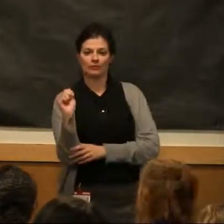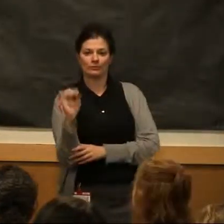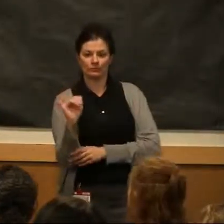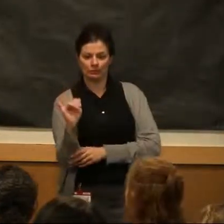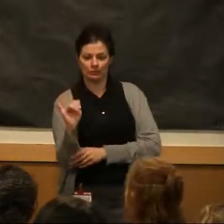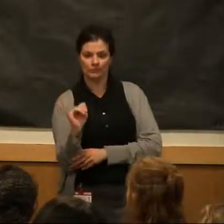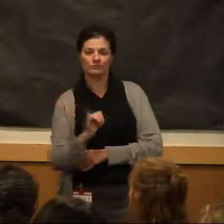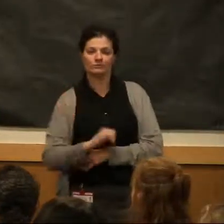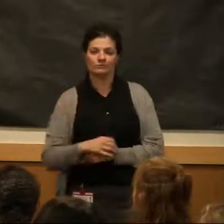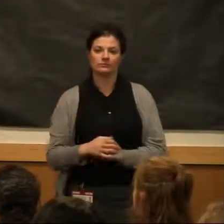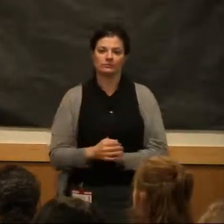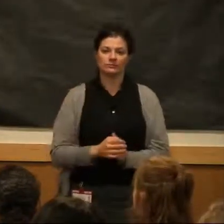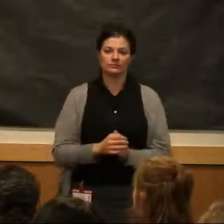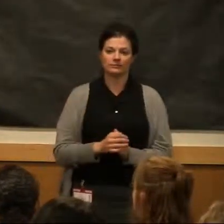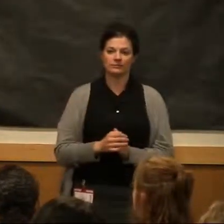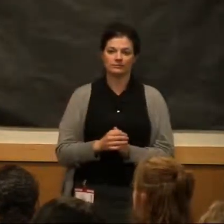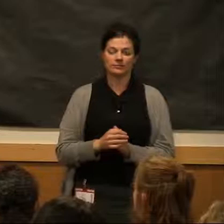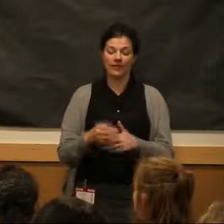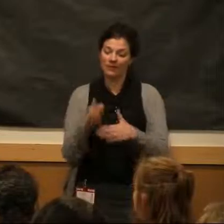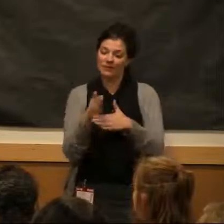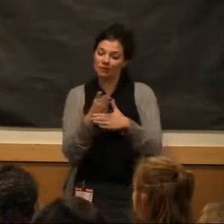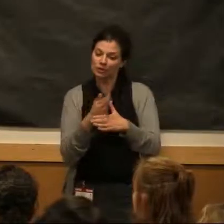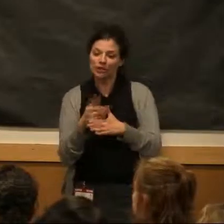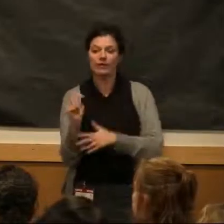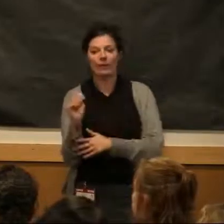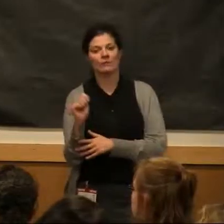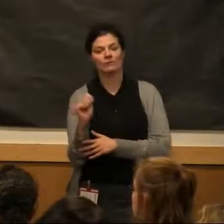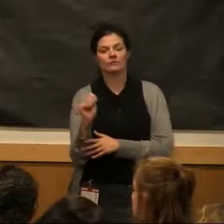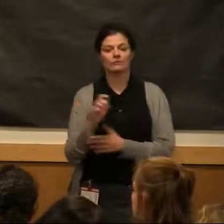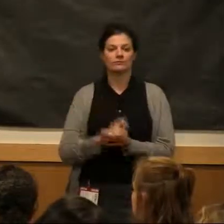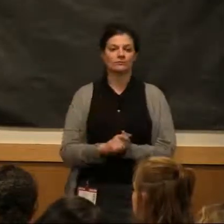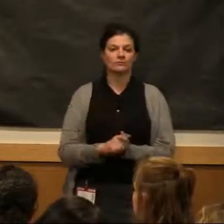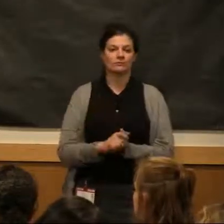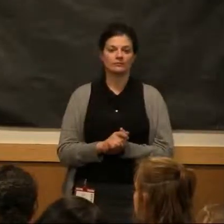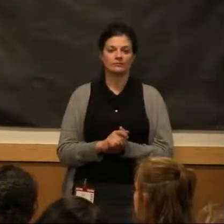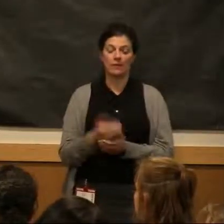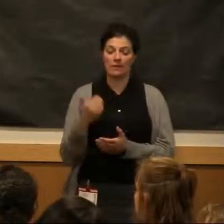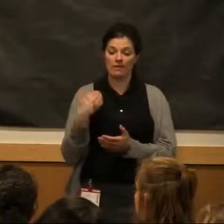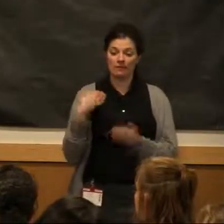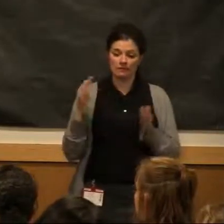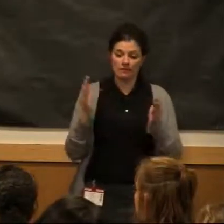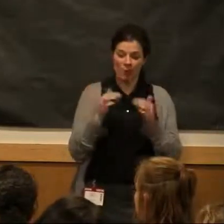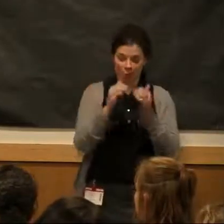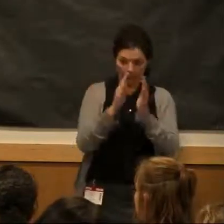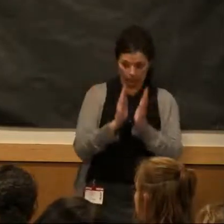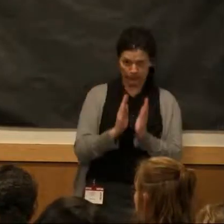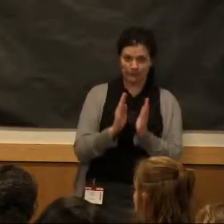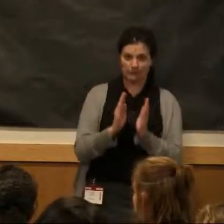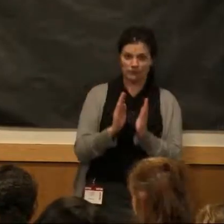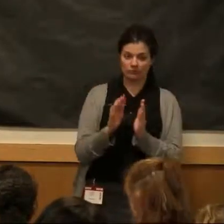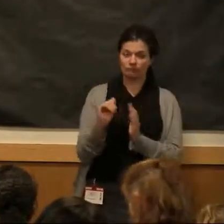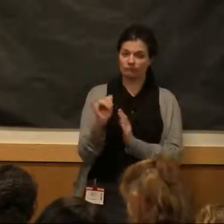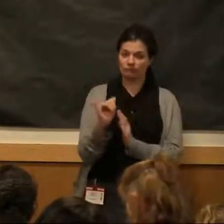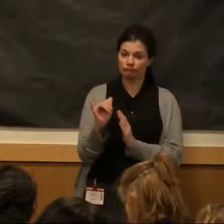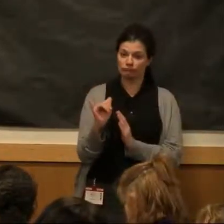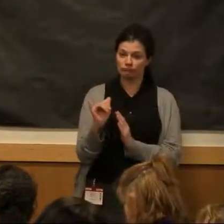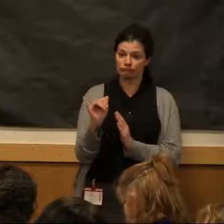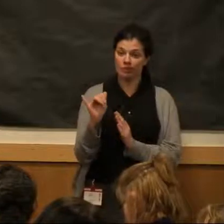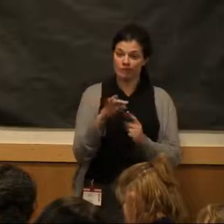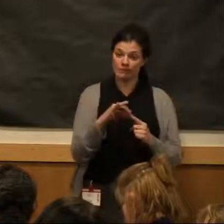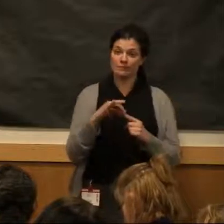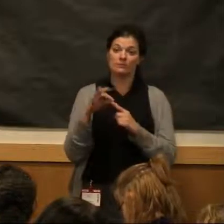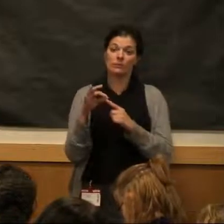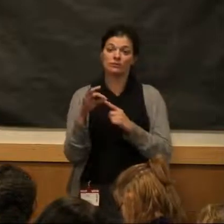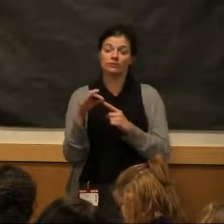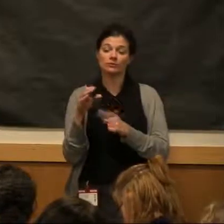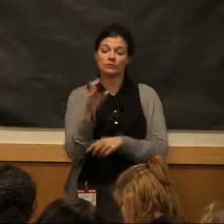the students share those bathrooms together. We also have small houses on our campus. That's pretty unique to CC,